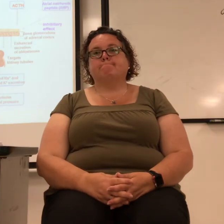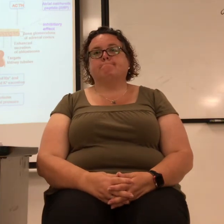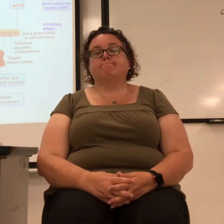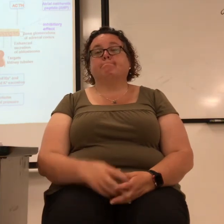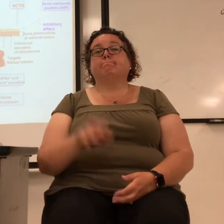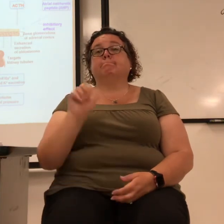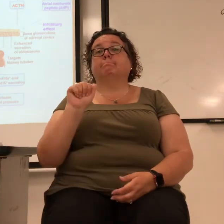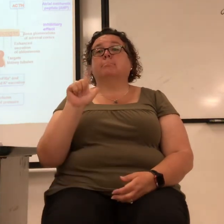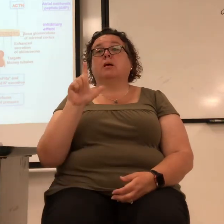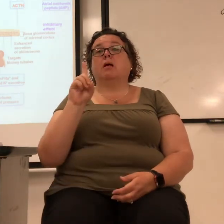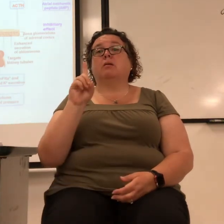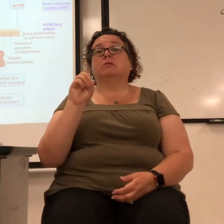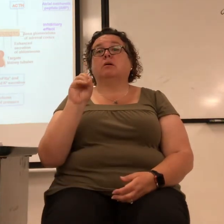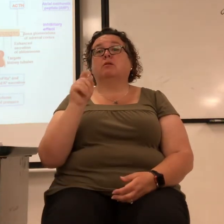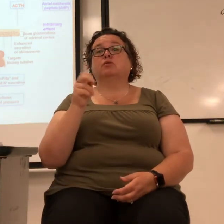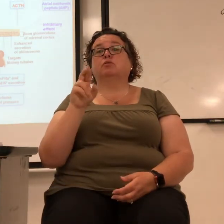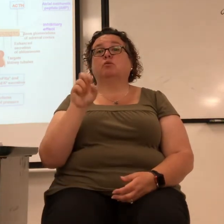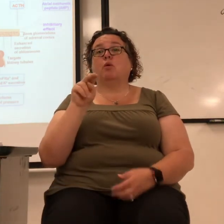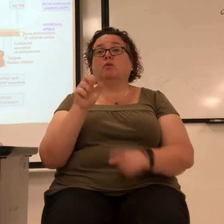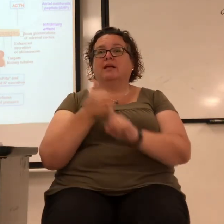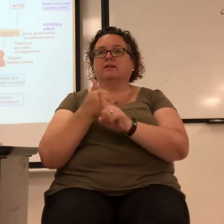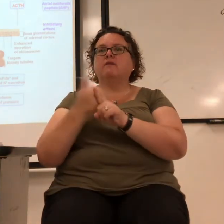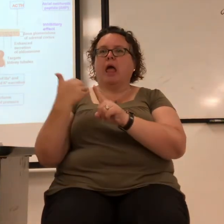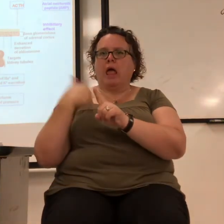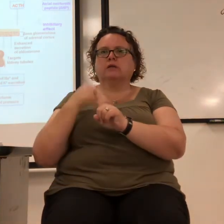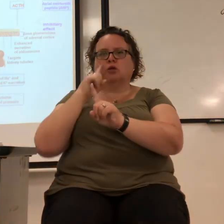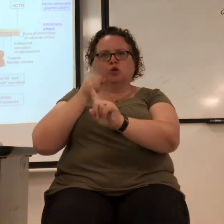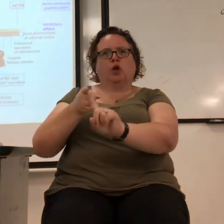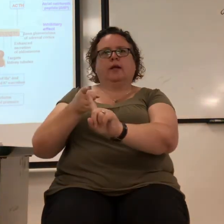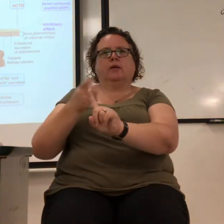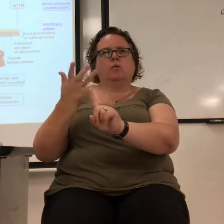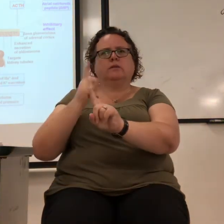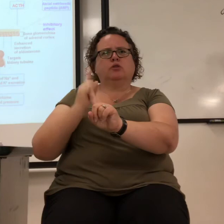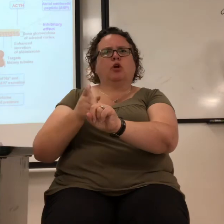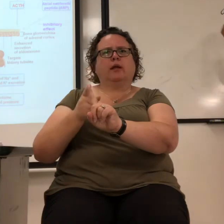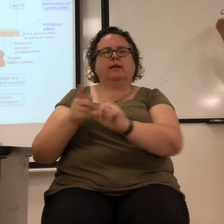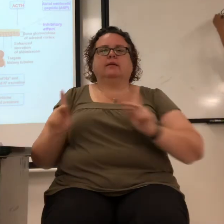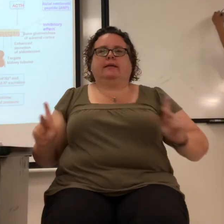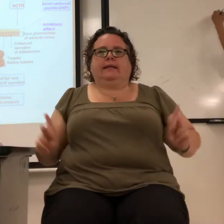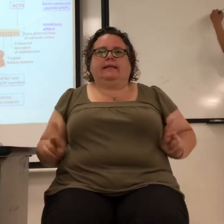Aldosterone has a target. What's the target? Kidney.